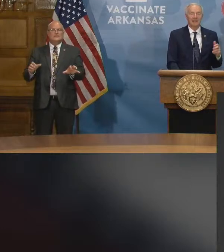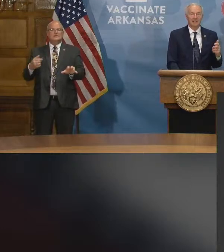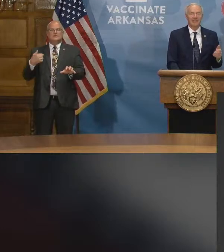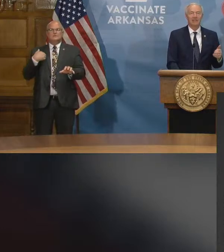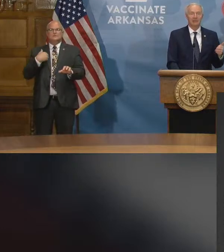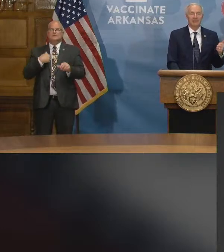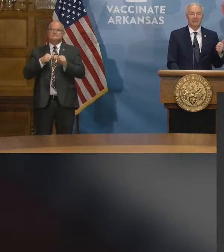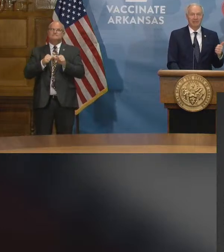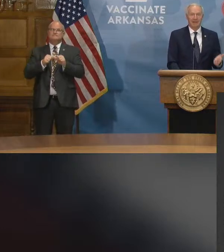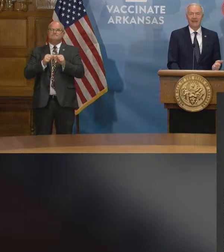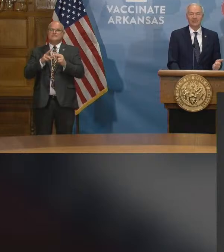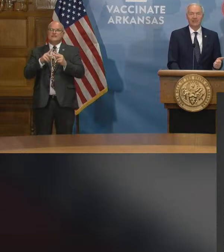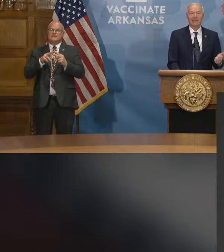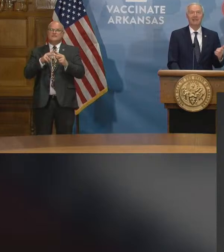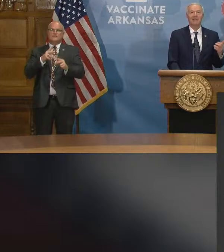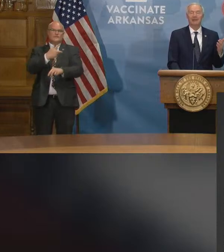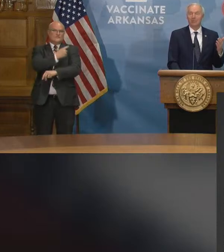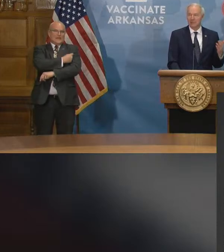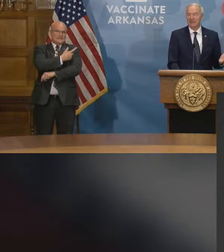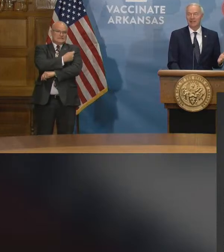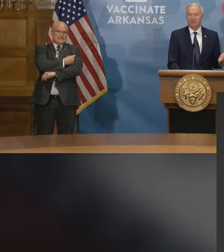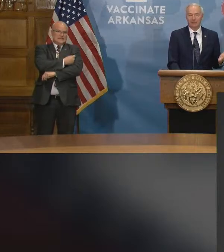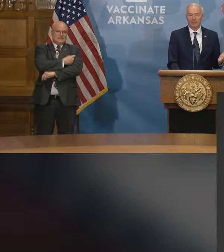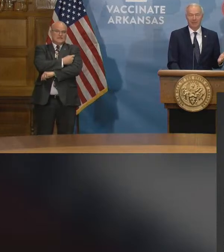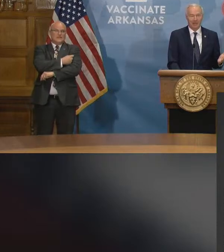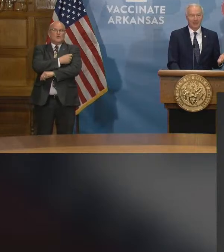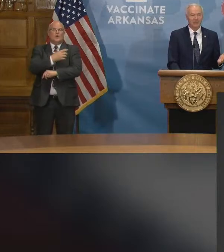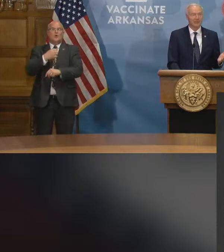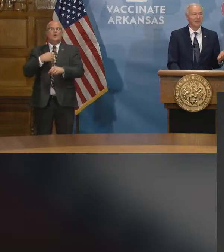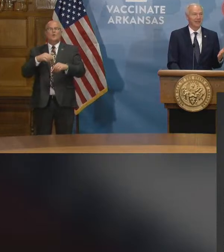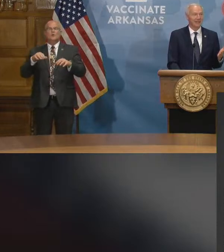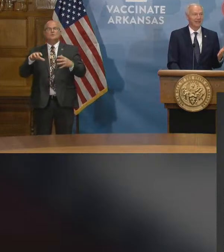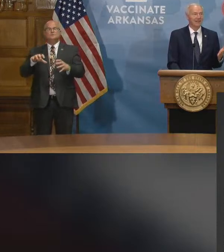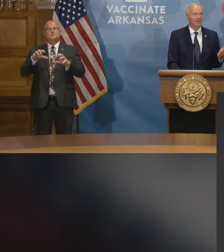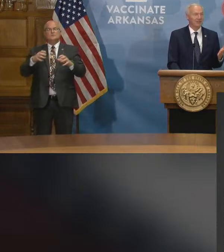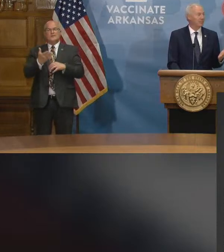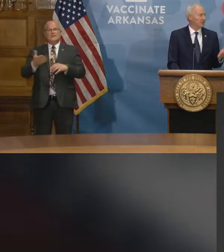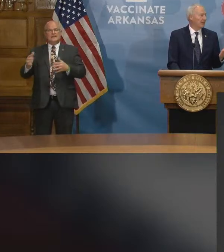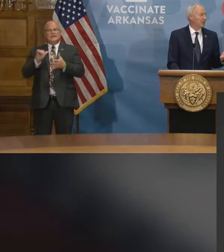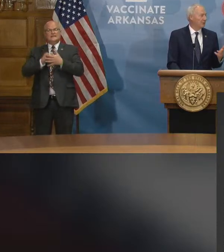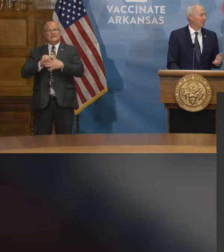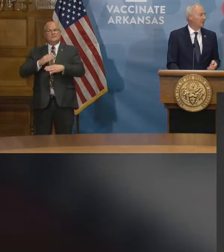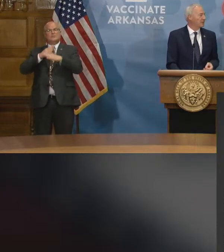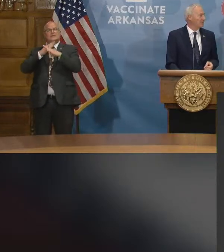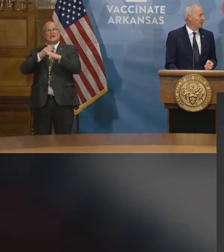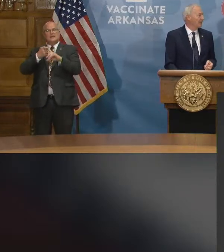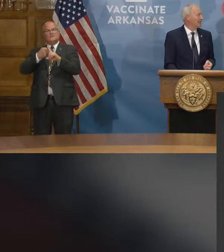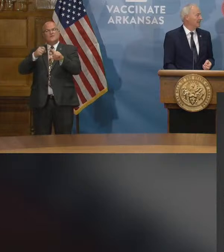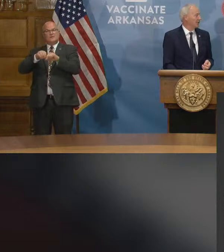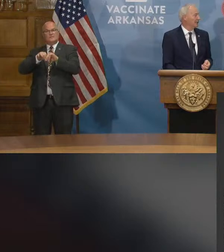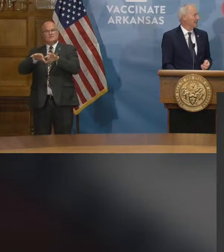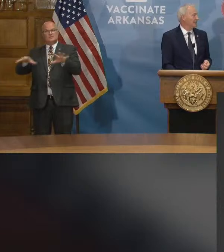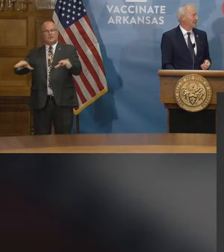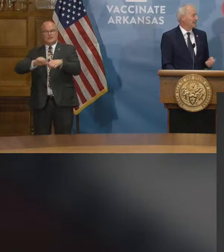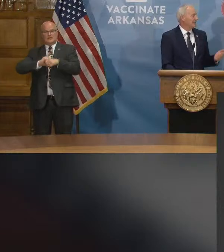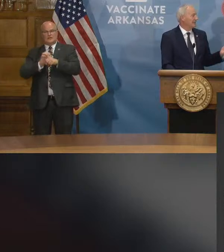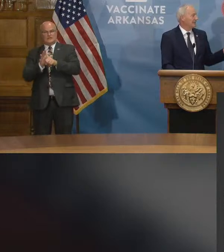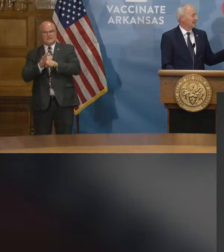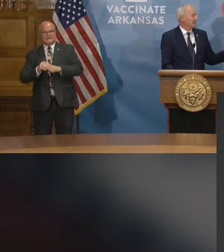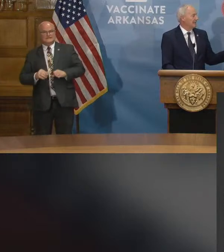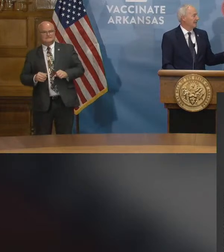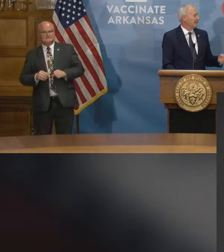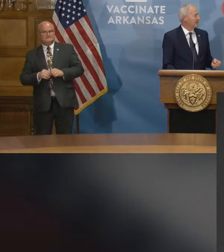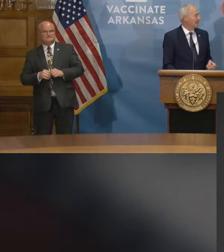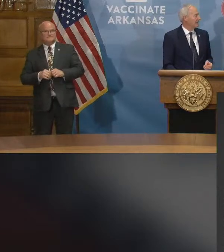we continue either get vaccinated or take the precautions to protect you from the spread of